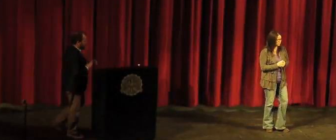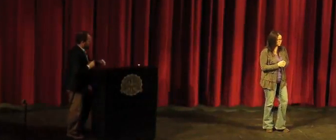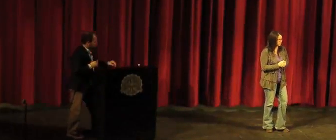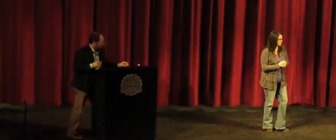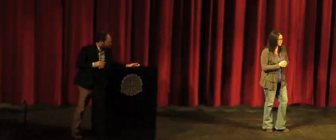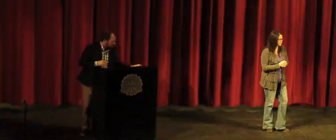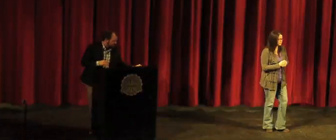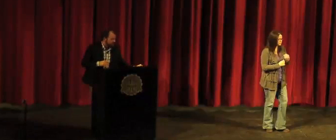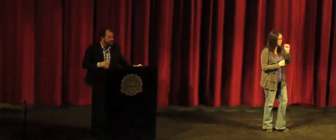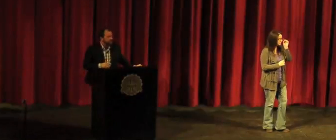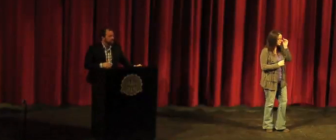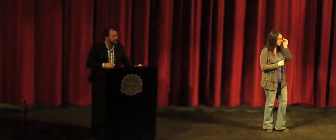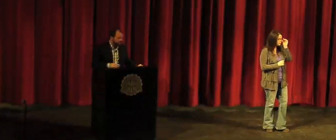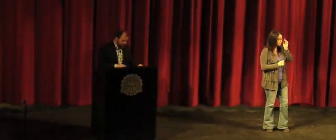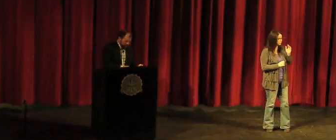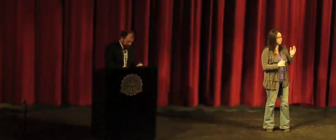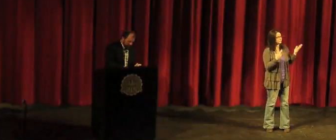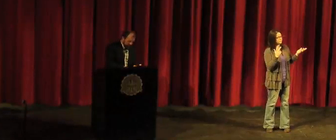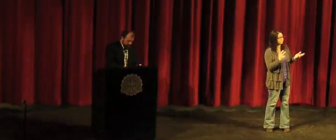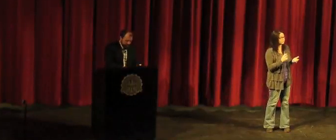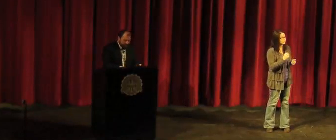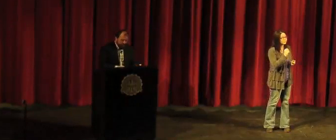Well, it's not like